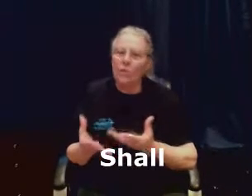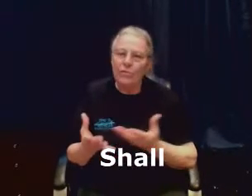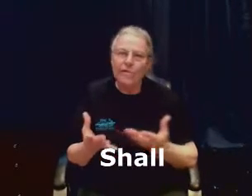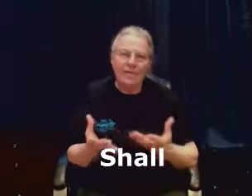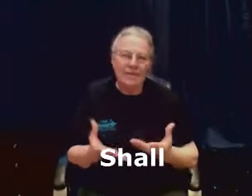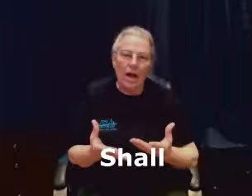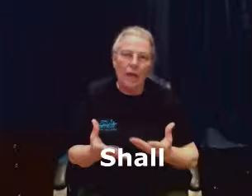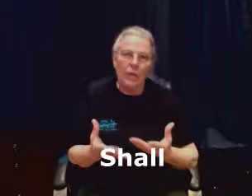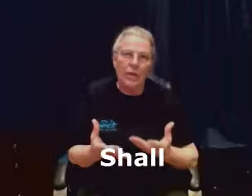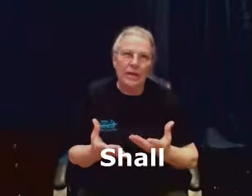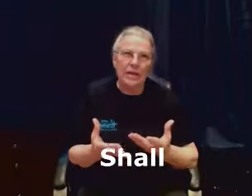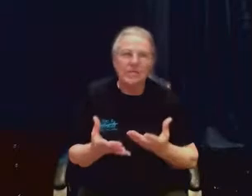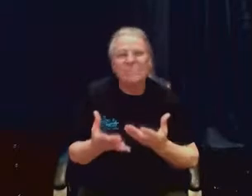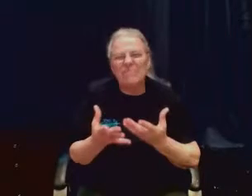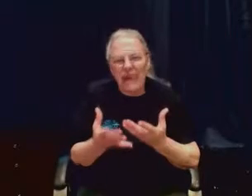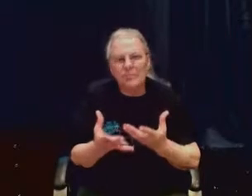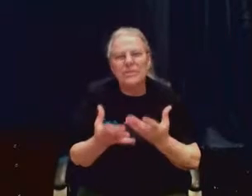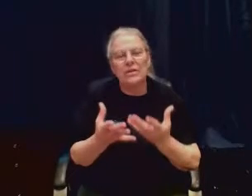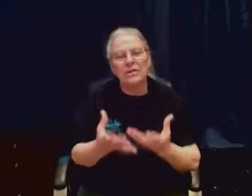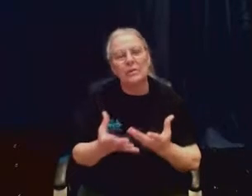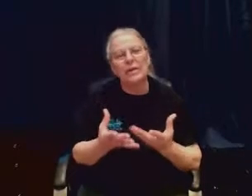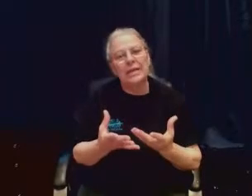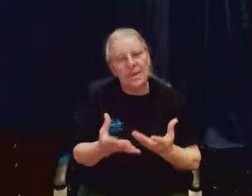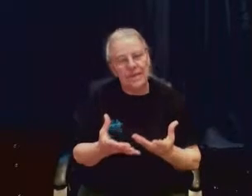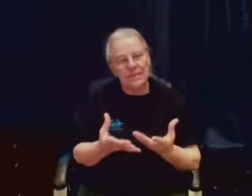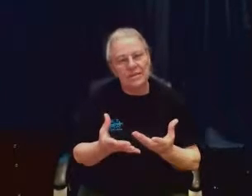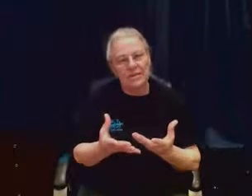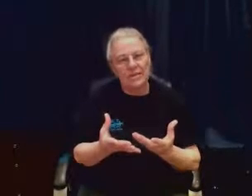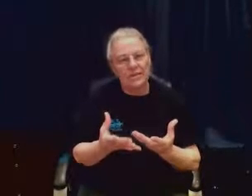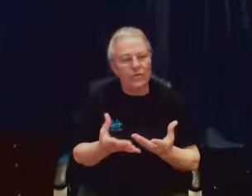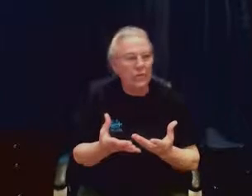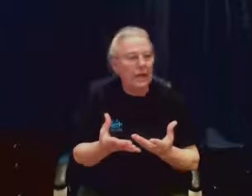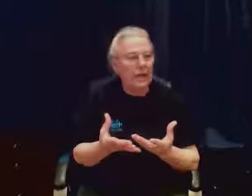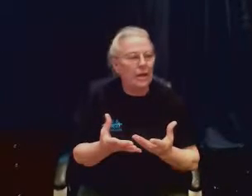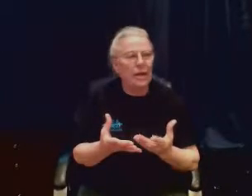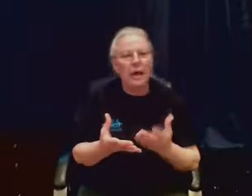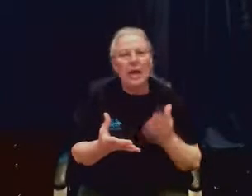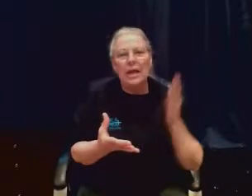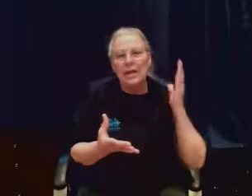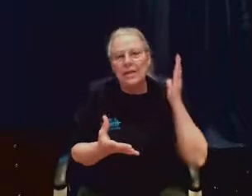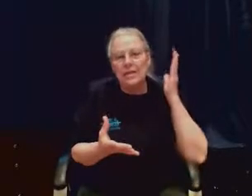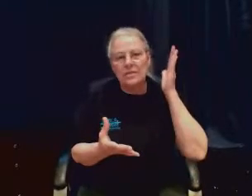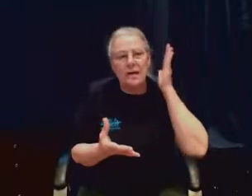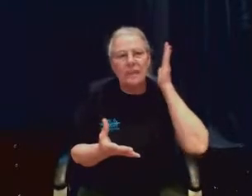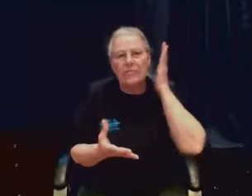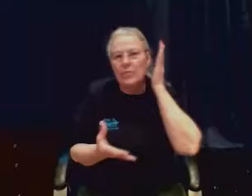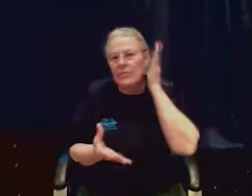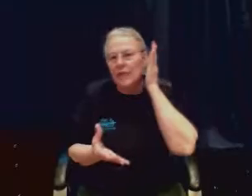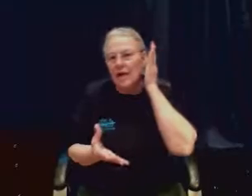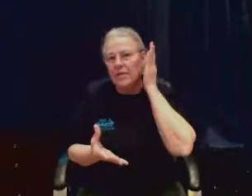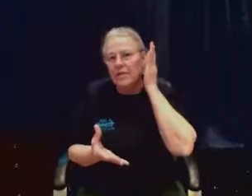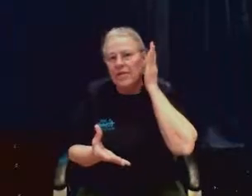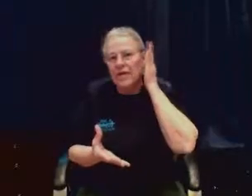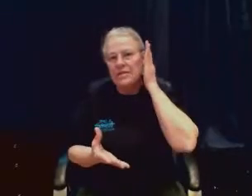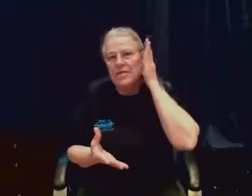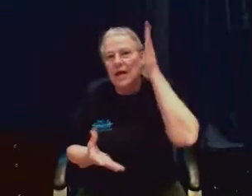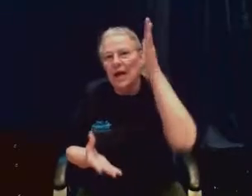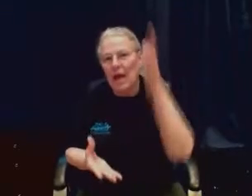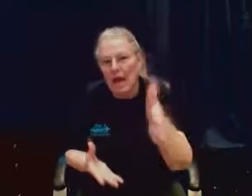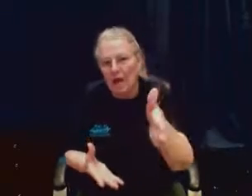only signed when it's absolutely necessary for the meaning. It does come from the side of the face out.